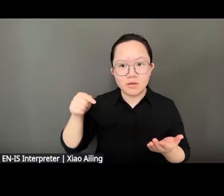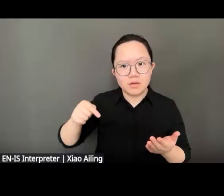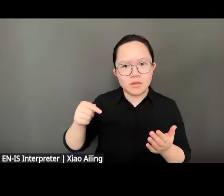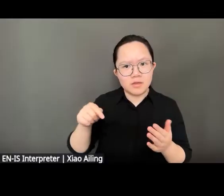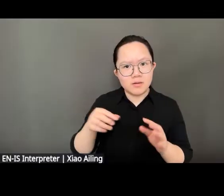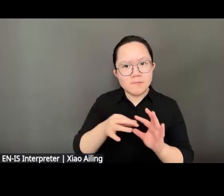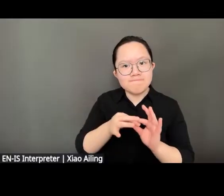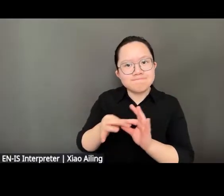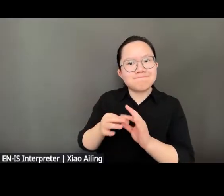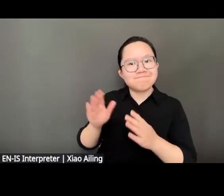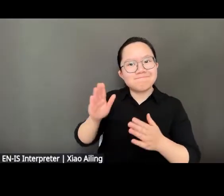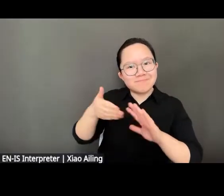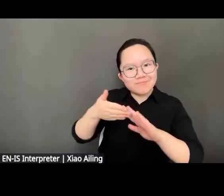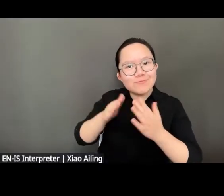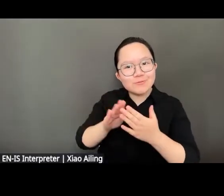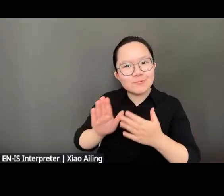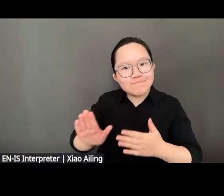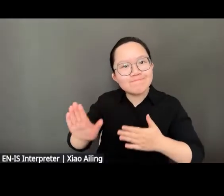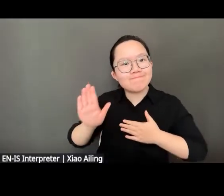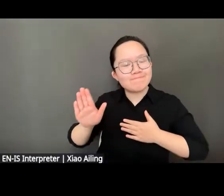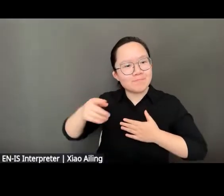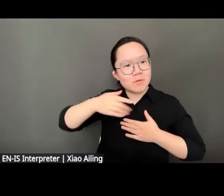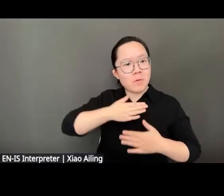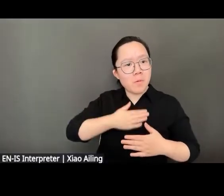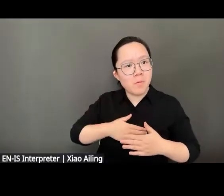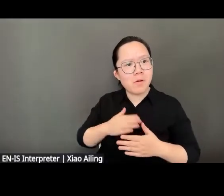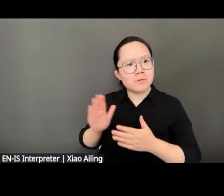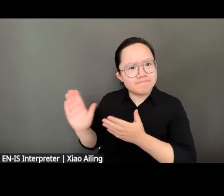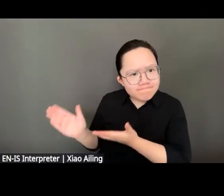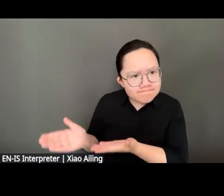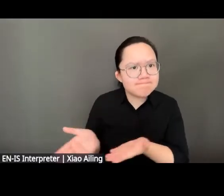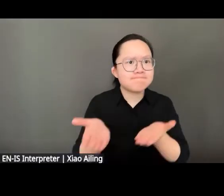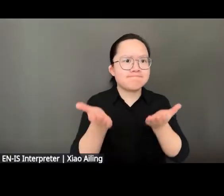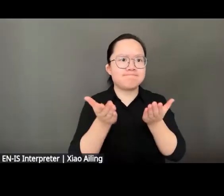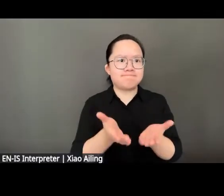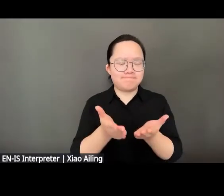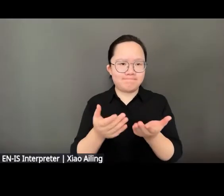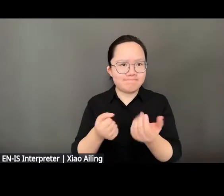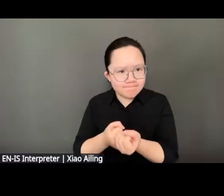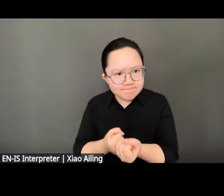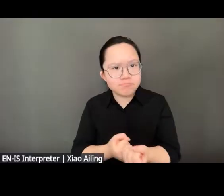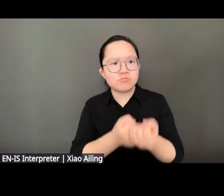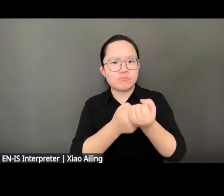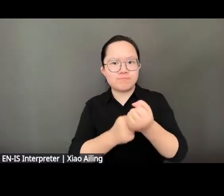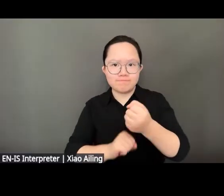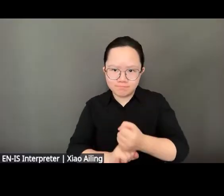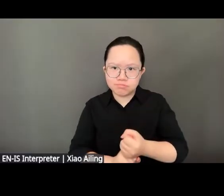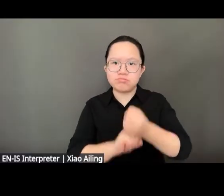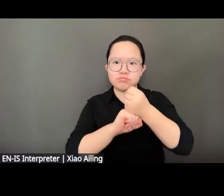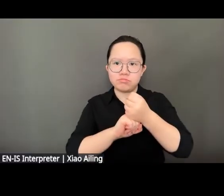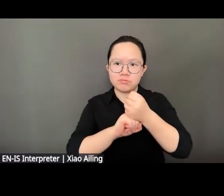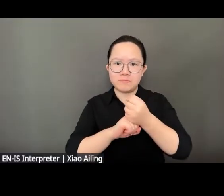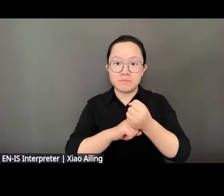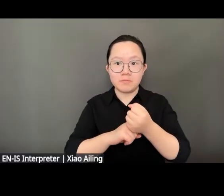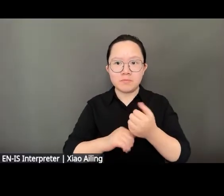no one behind, then representative leadership cannot be at the margins of development.